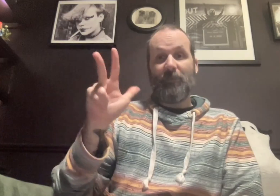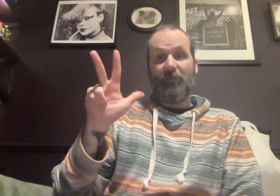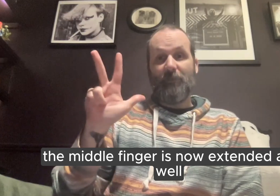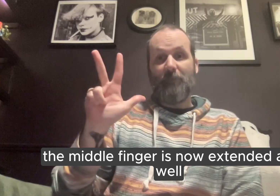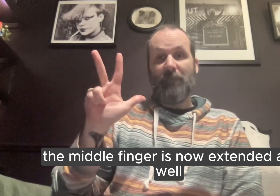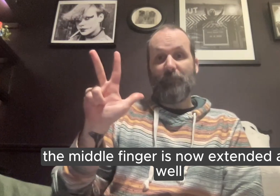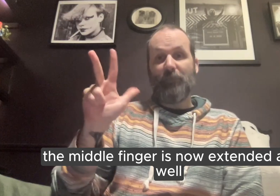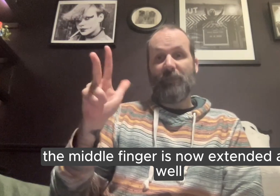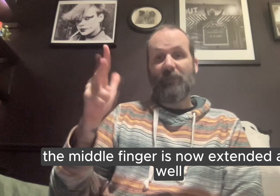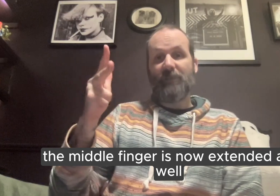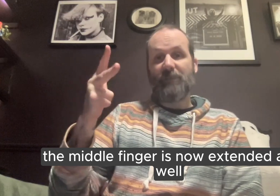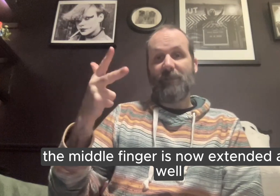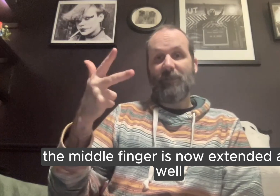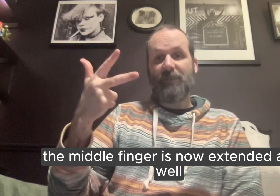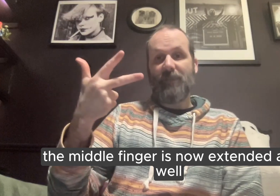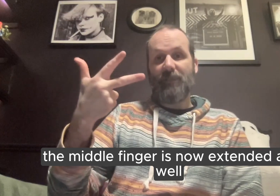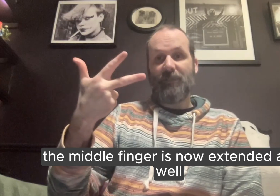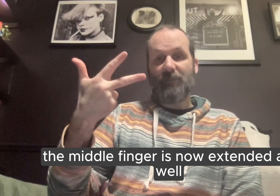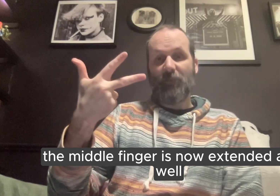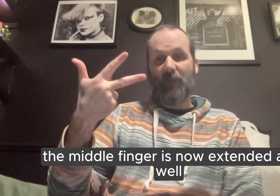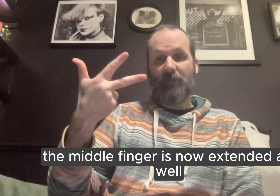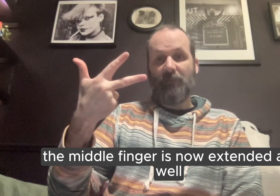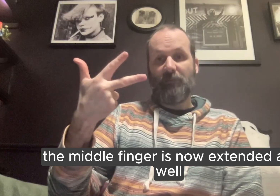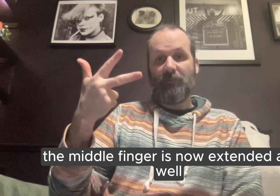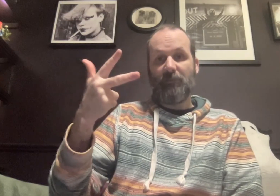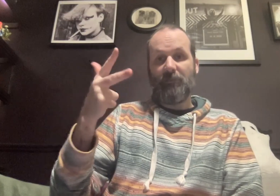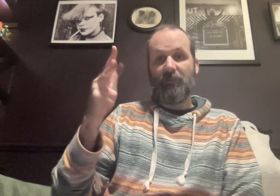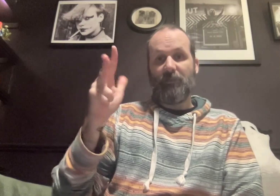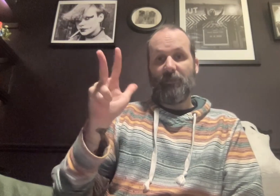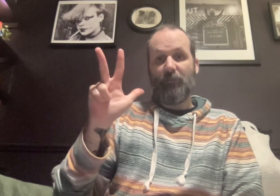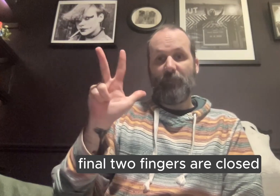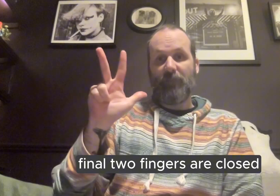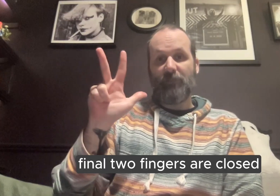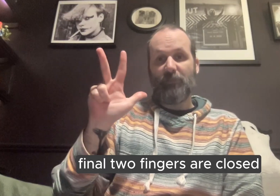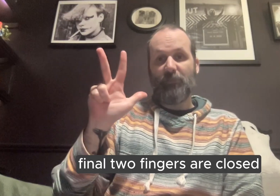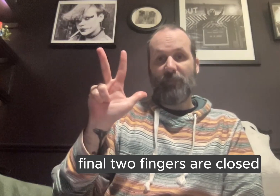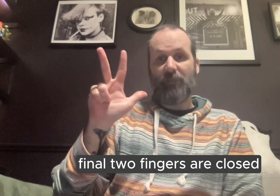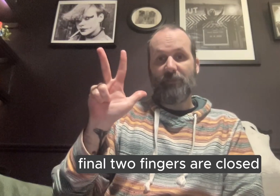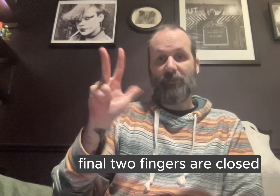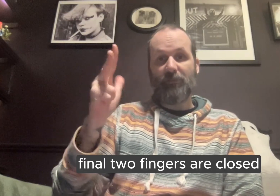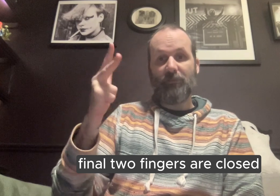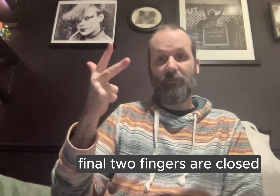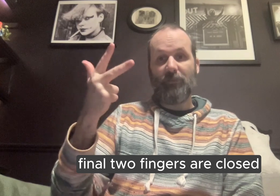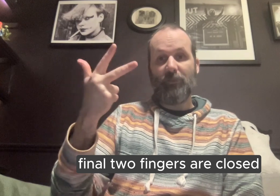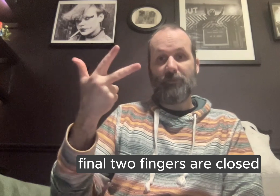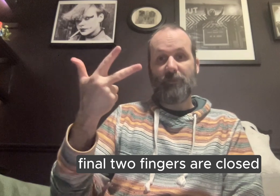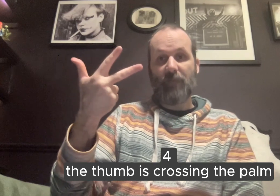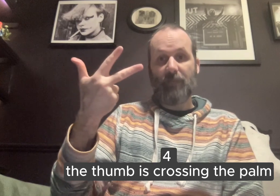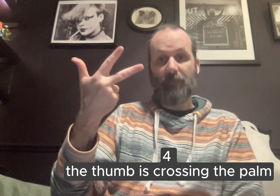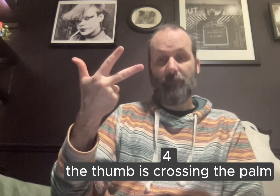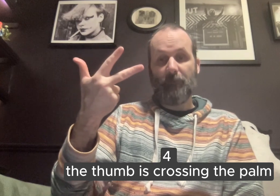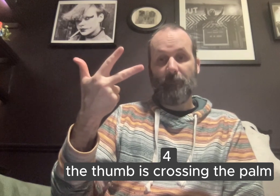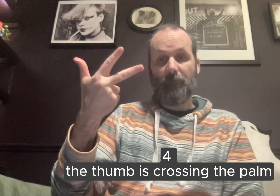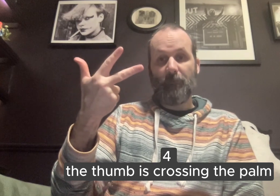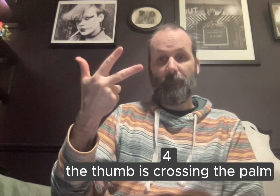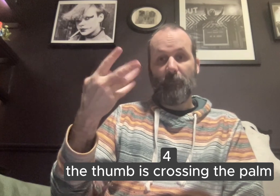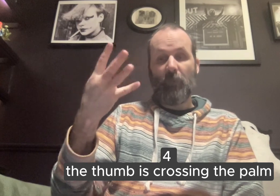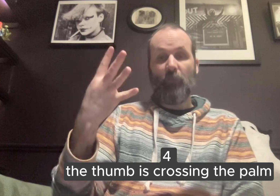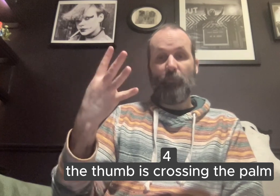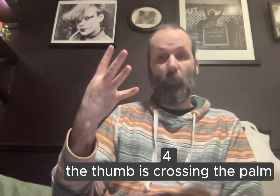The middle finger is now extended as well. Final two fingers are closed in.